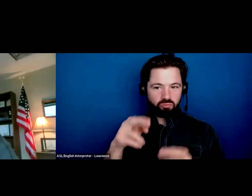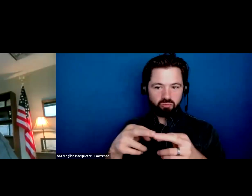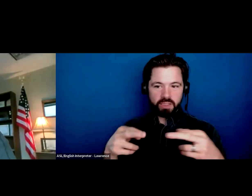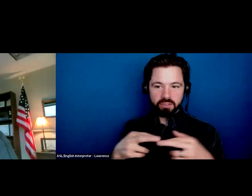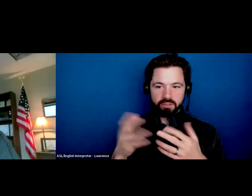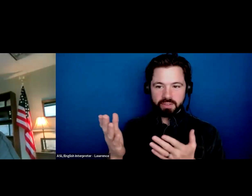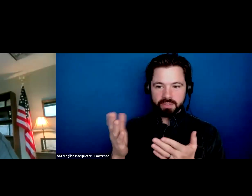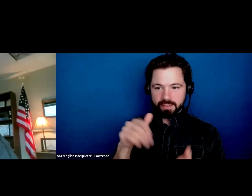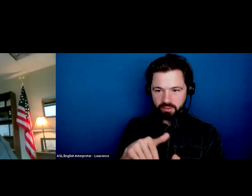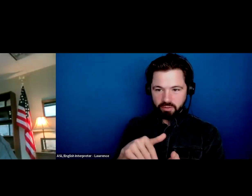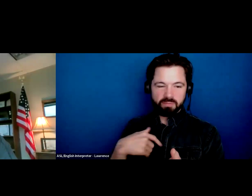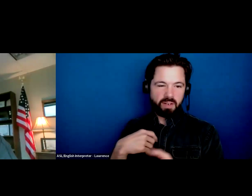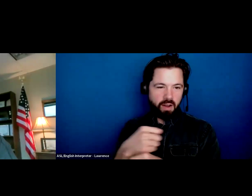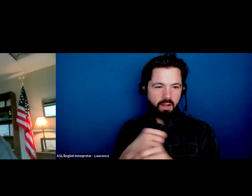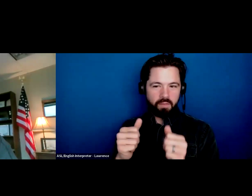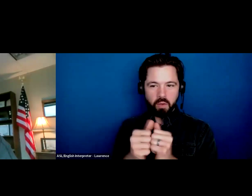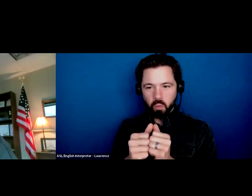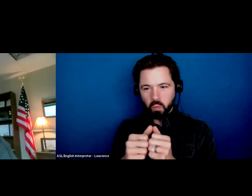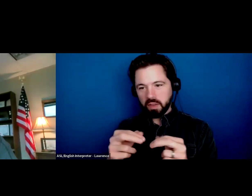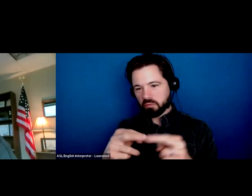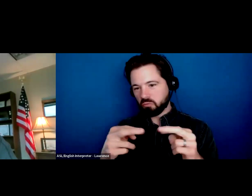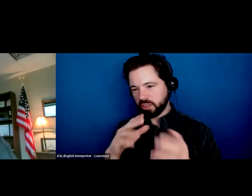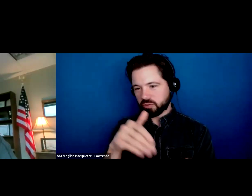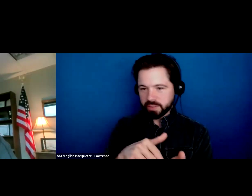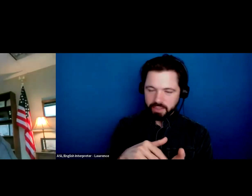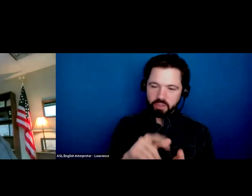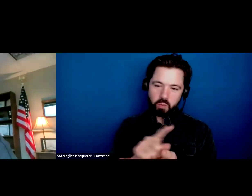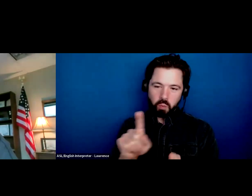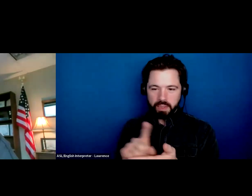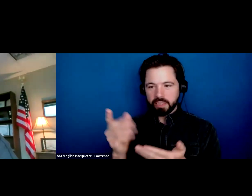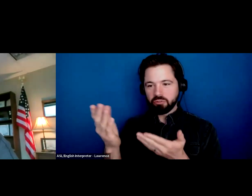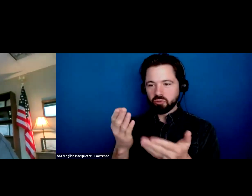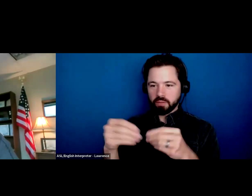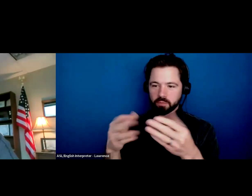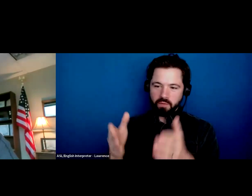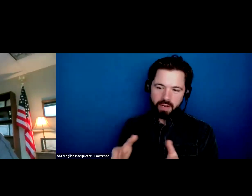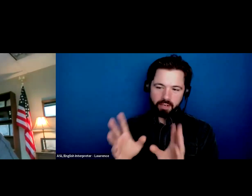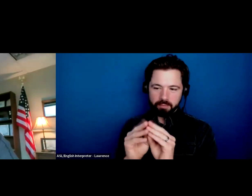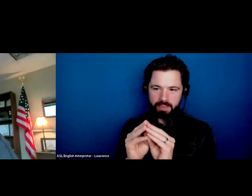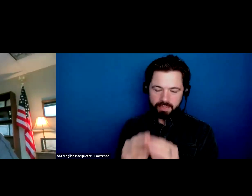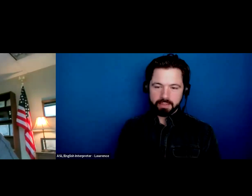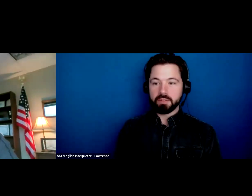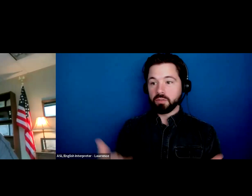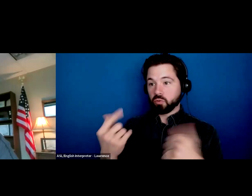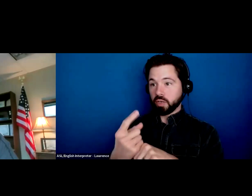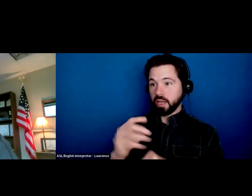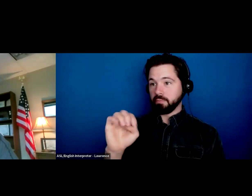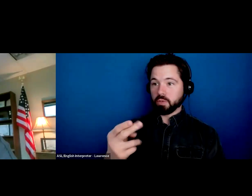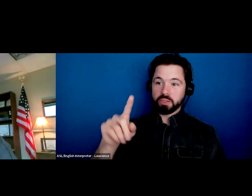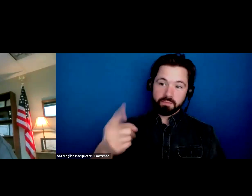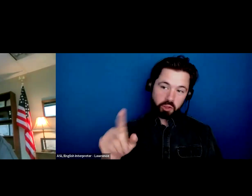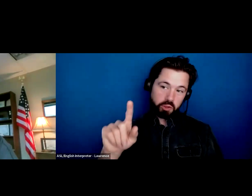Community Services, Alta California Regional Center's weekly service provider meeting. Today is March